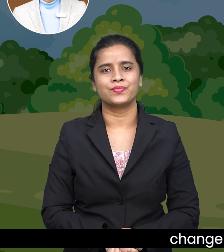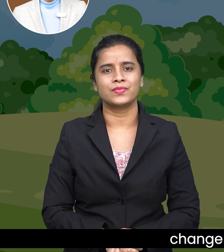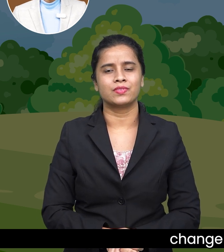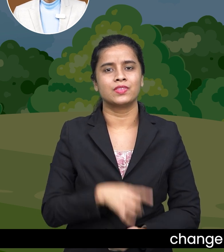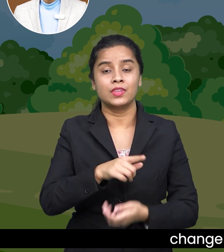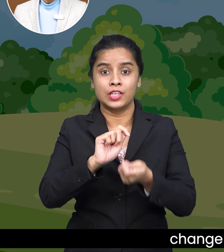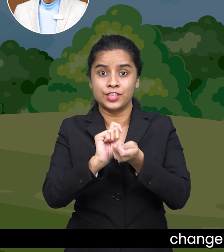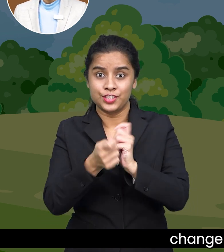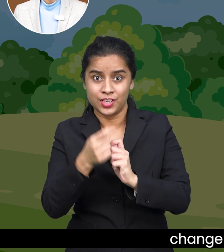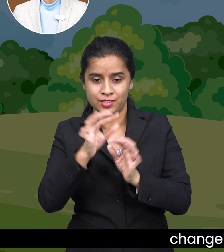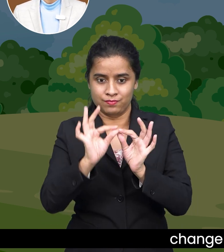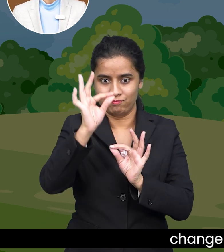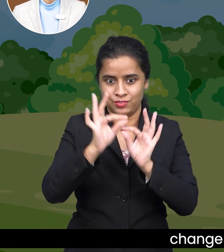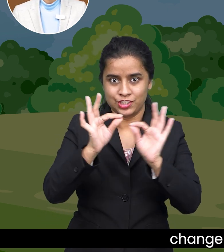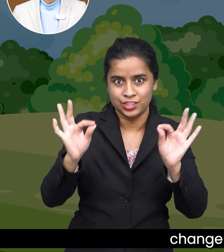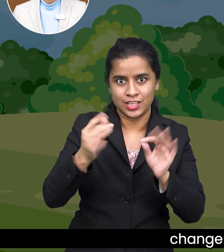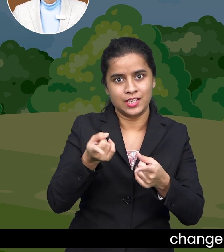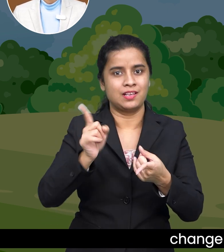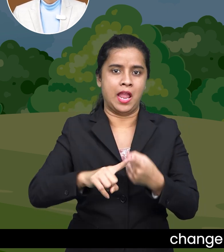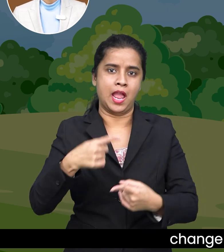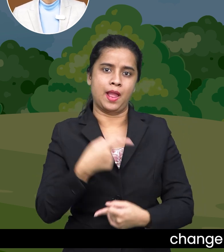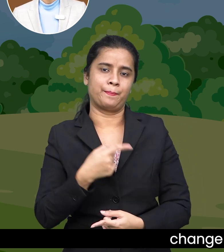There is a change in the size of the chalk.